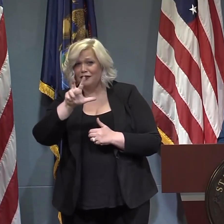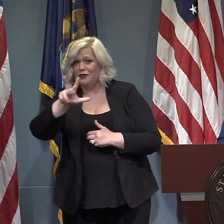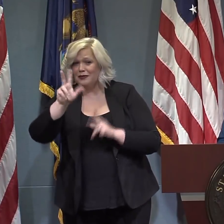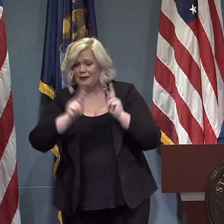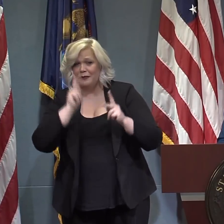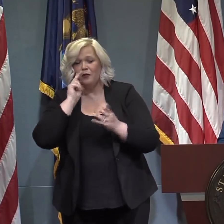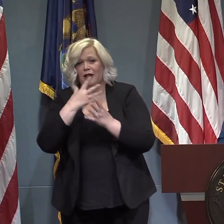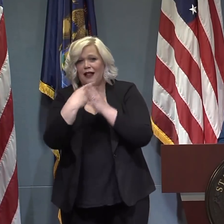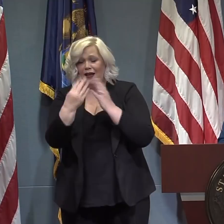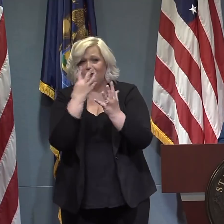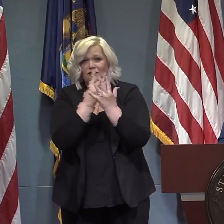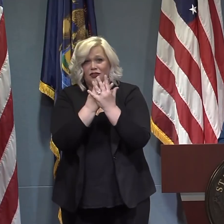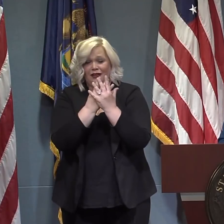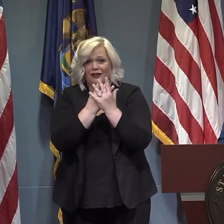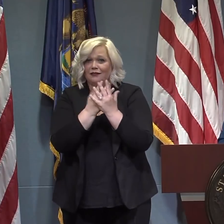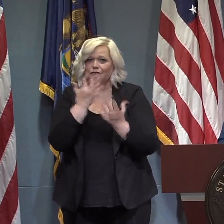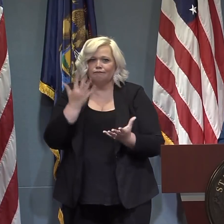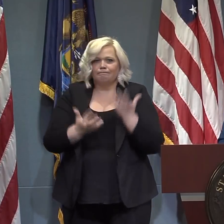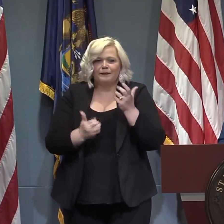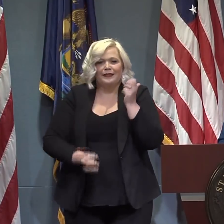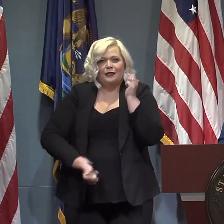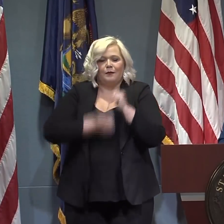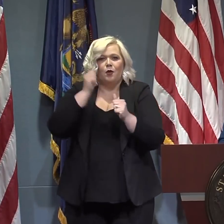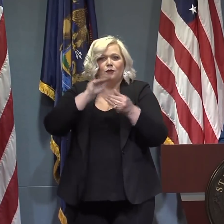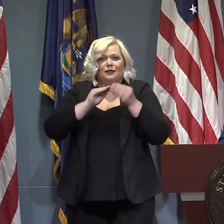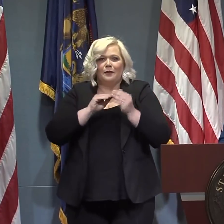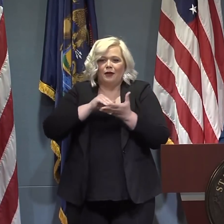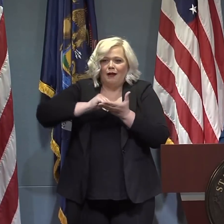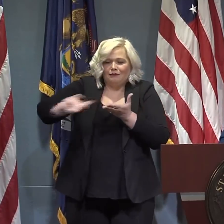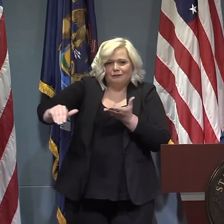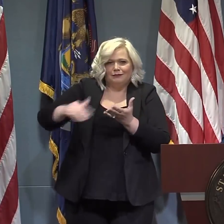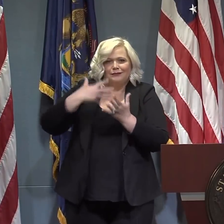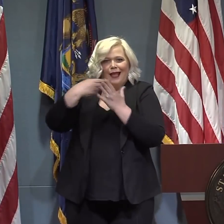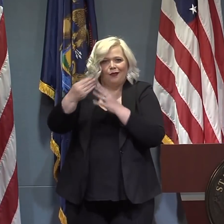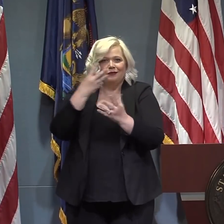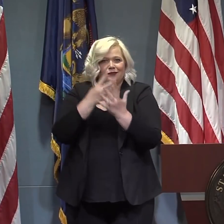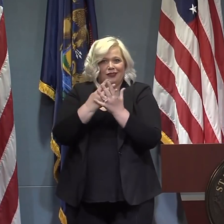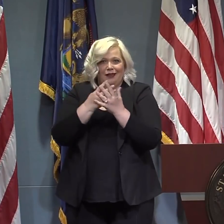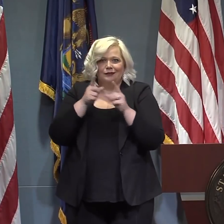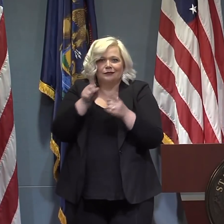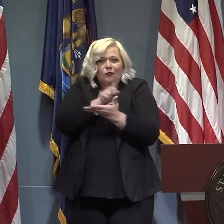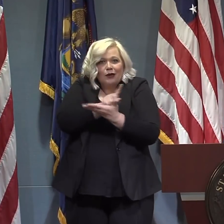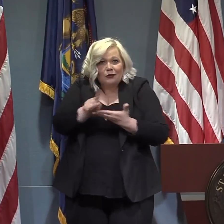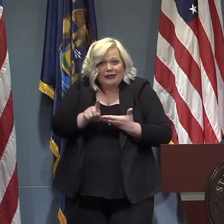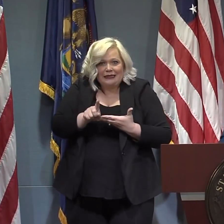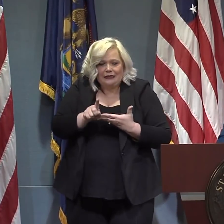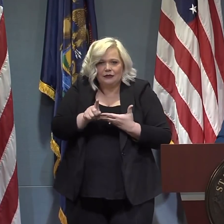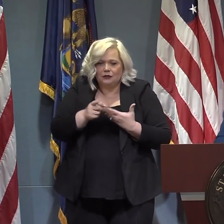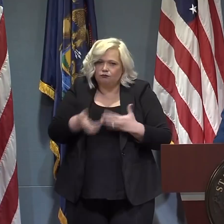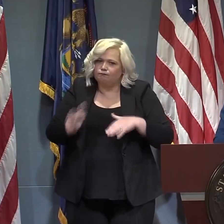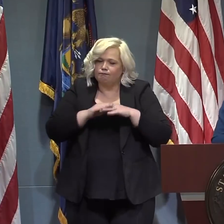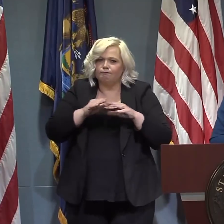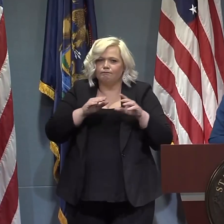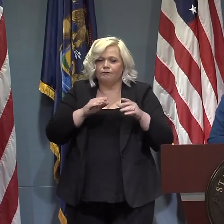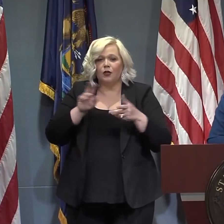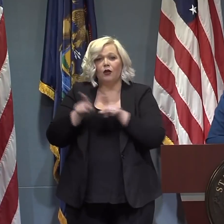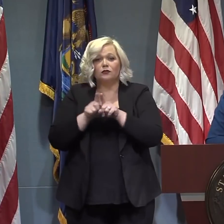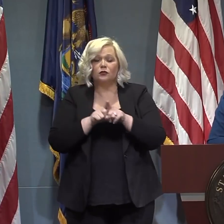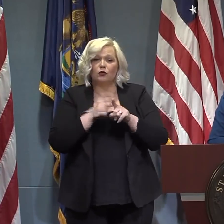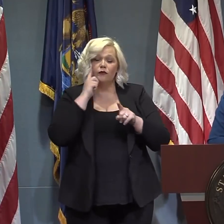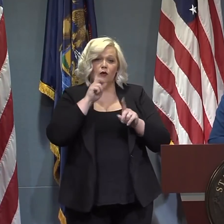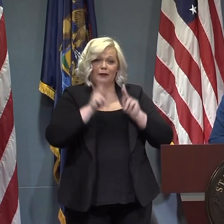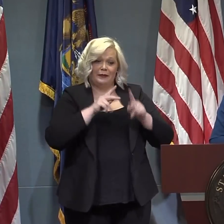would likely be the highest number of paroles in 1 week. We are also expanding our testing in